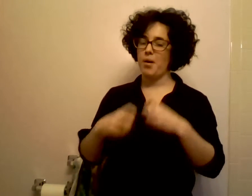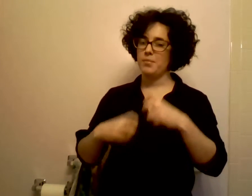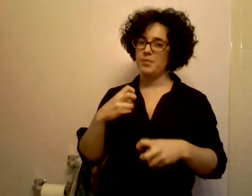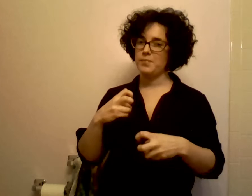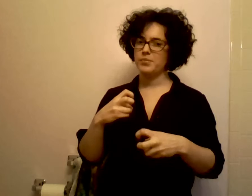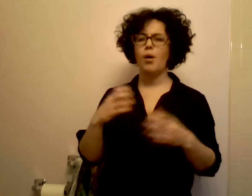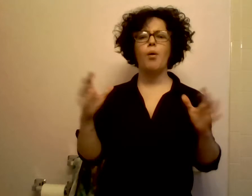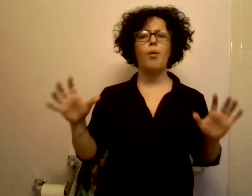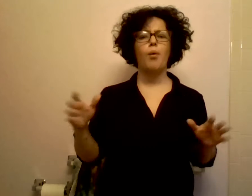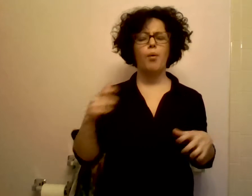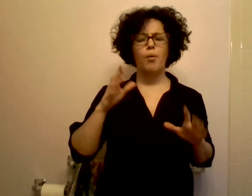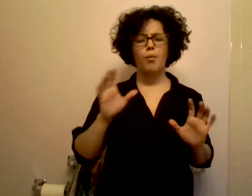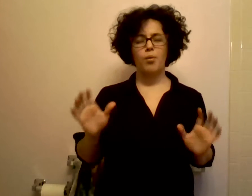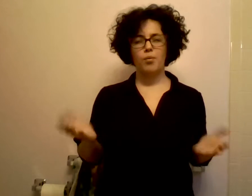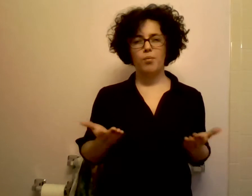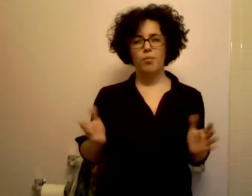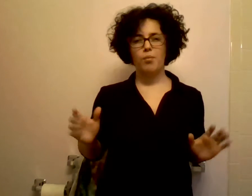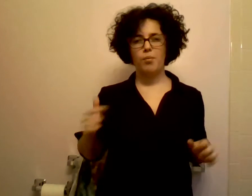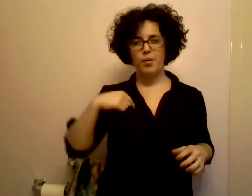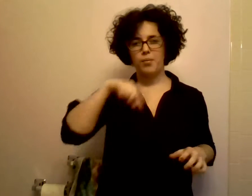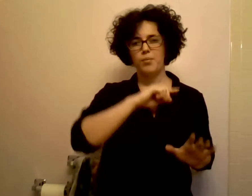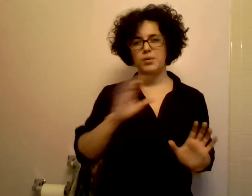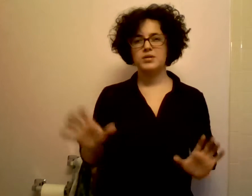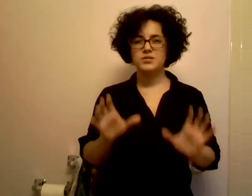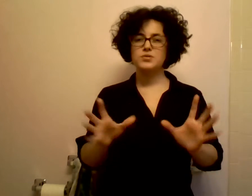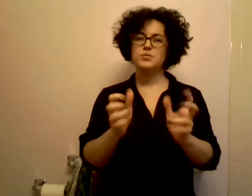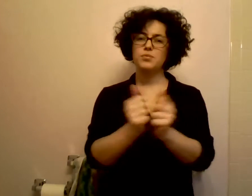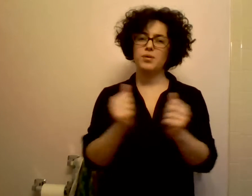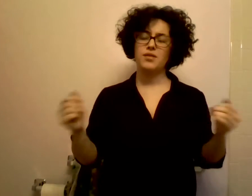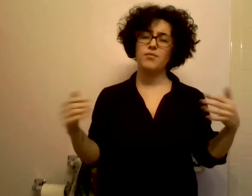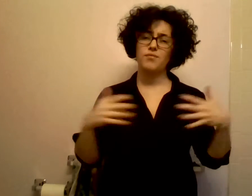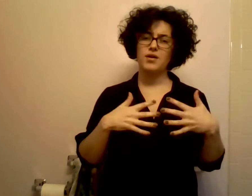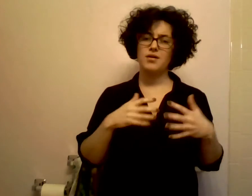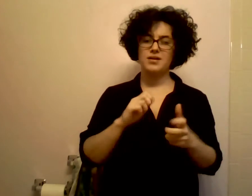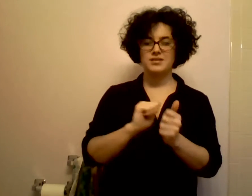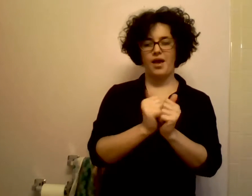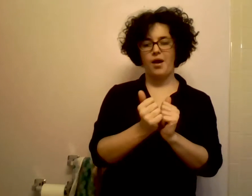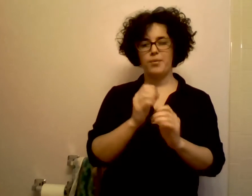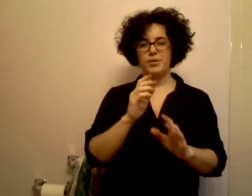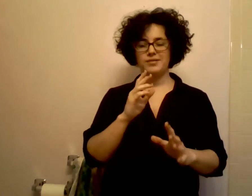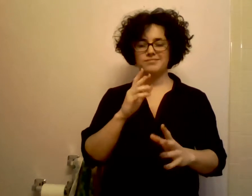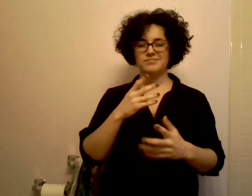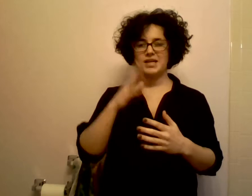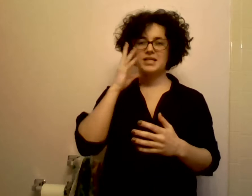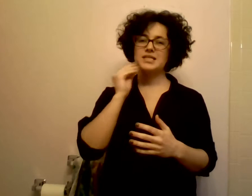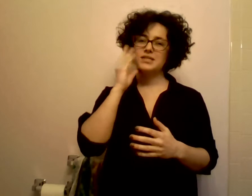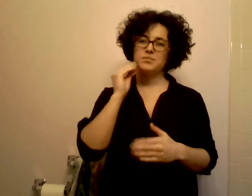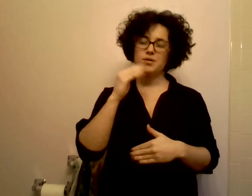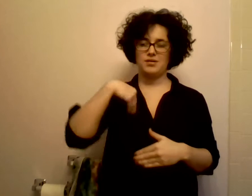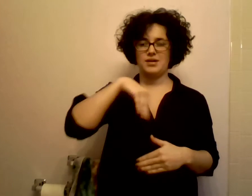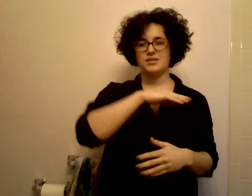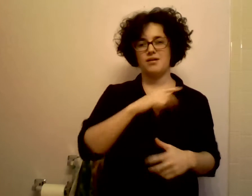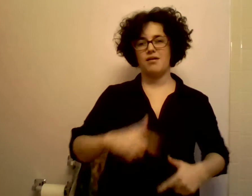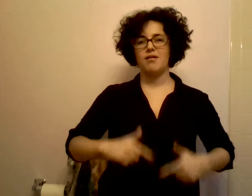we live our lives. Although we can't eliminate fear, we can view it differently and deal with it in healthy